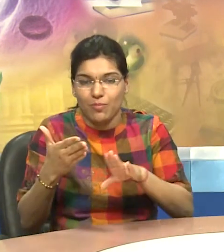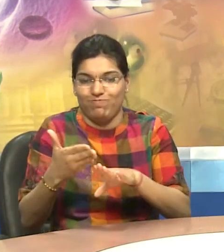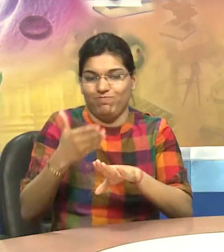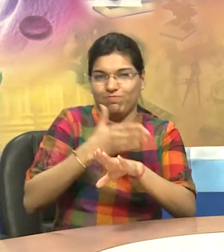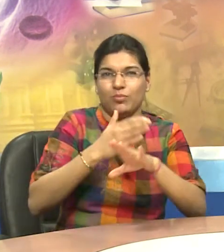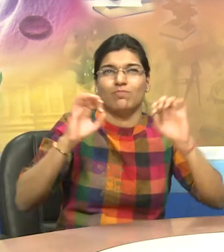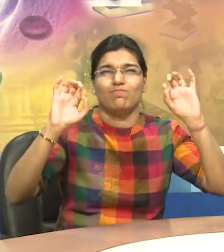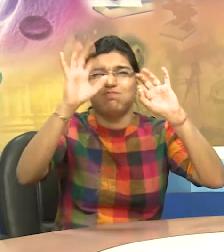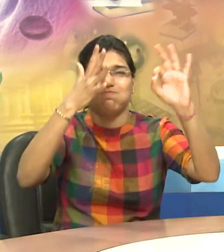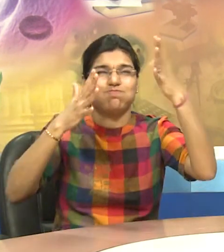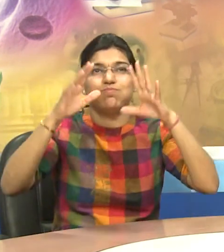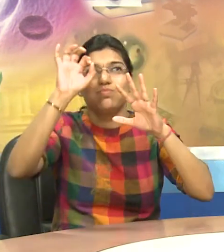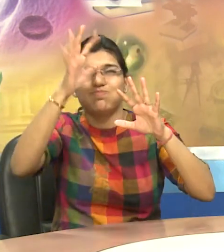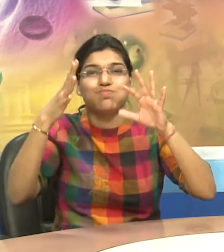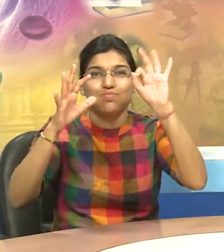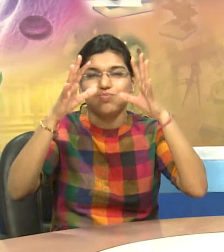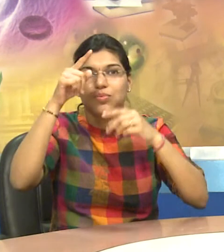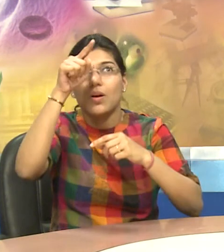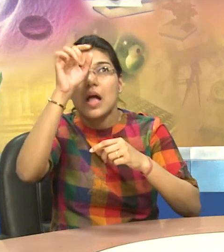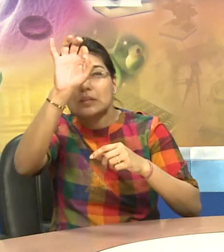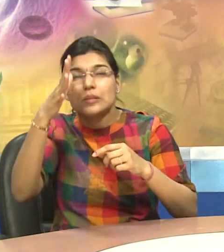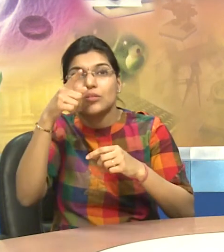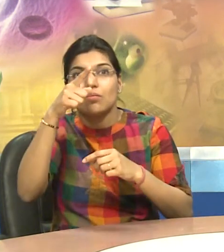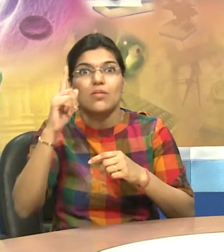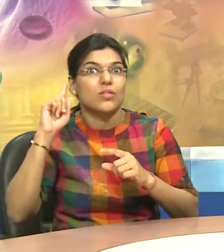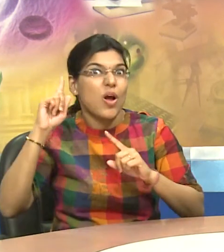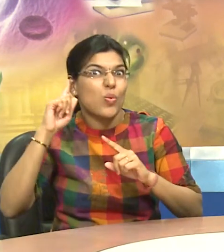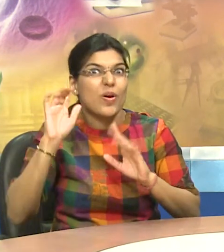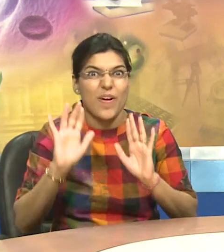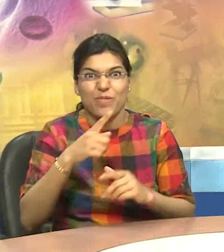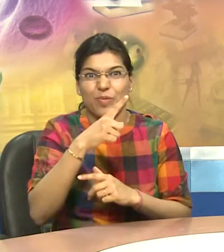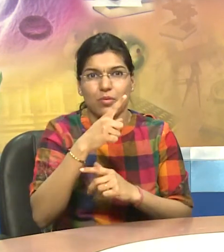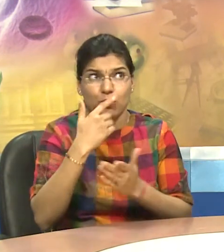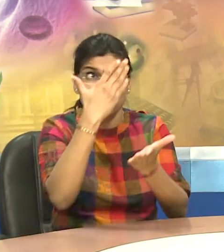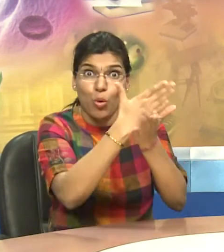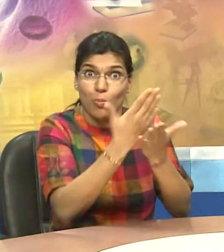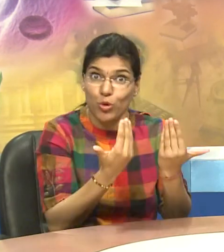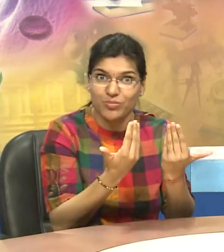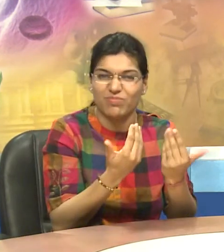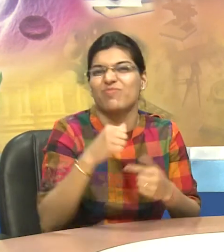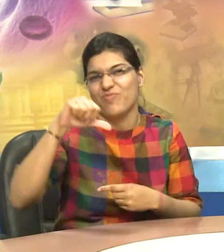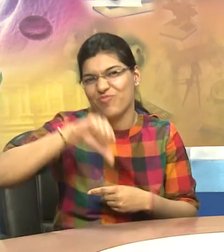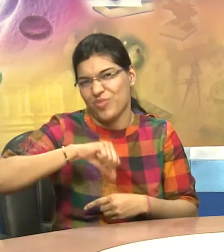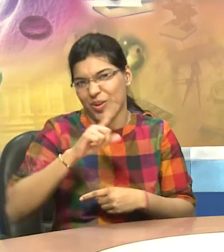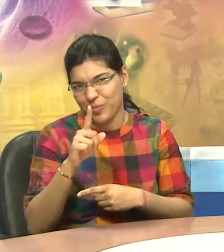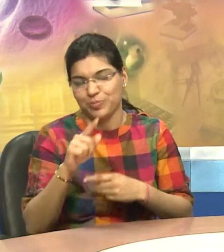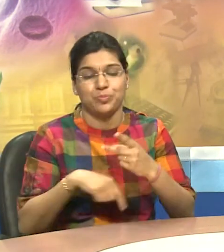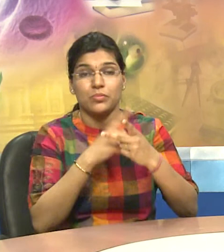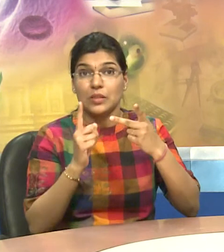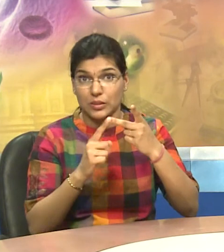which we cannot avoid. The first one is sounds made by clouds before the rain. Is it